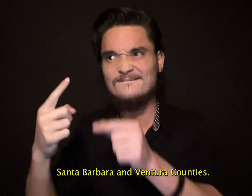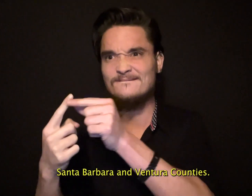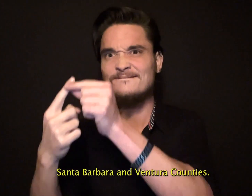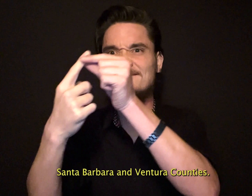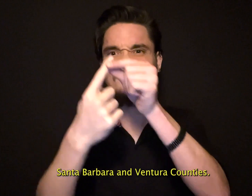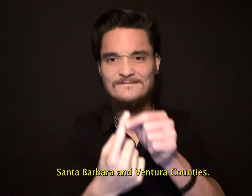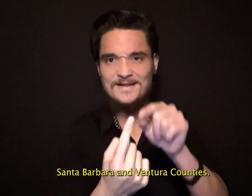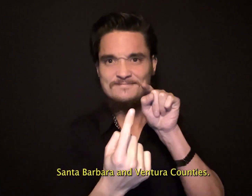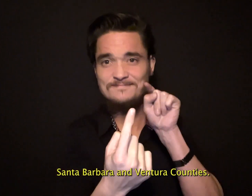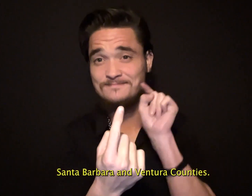Ventura counties.